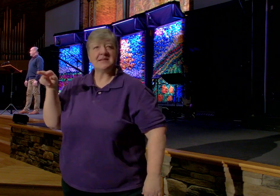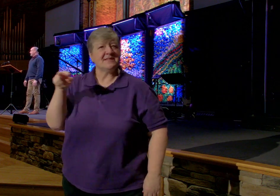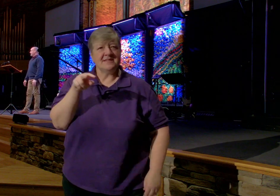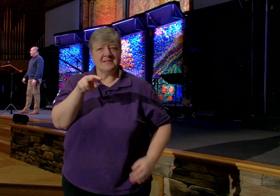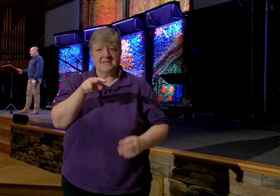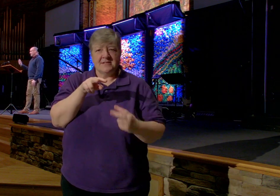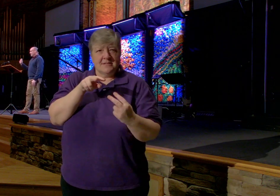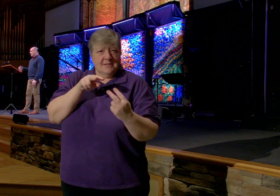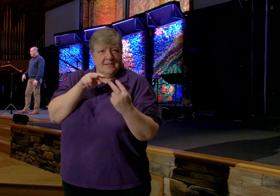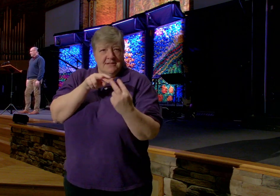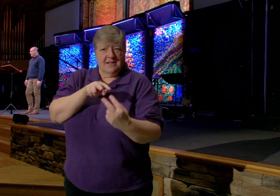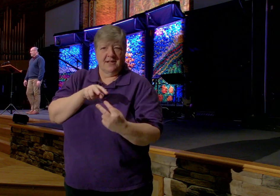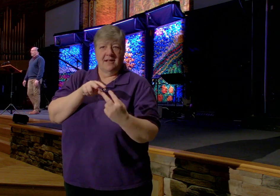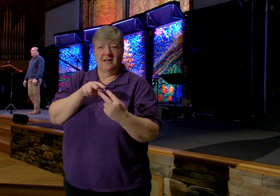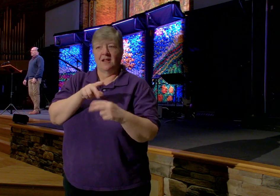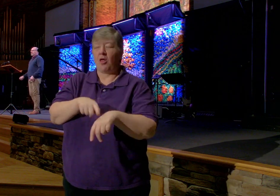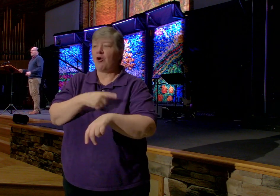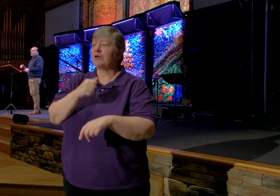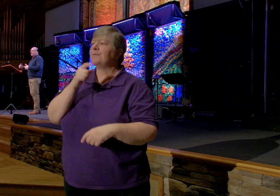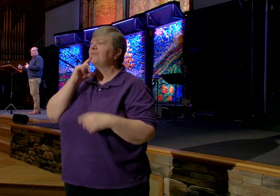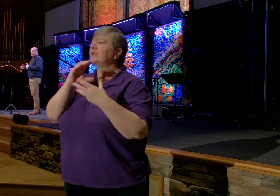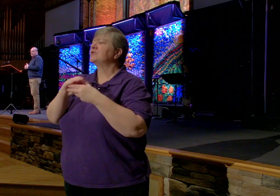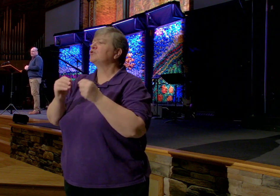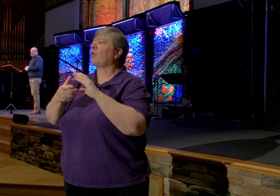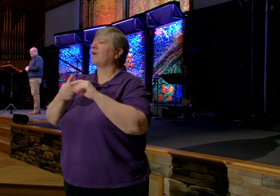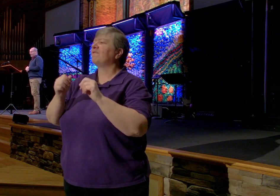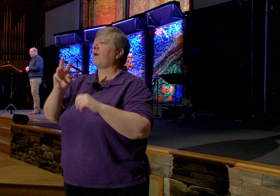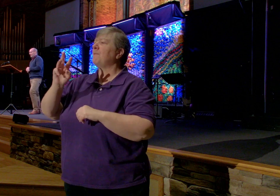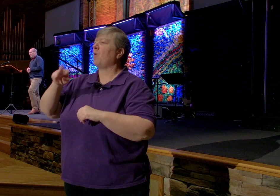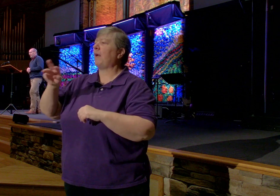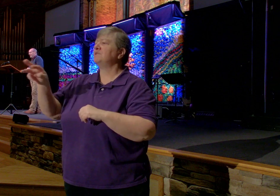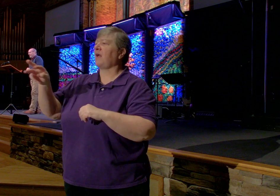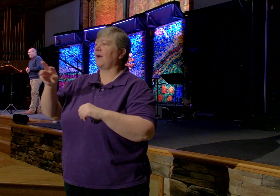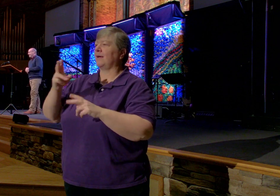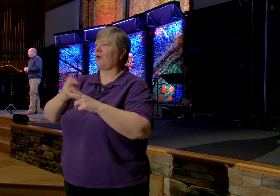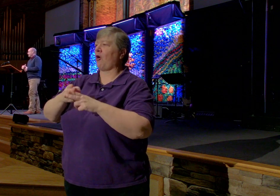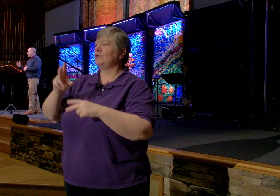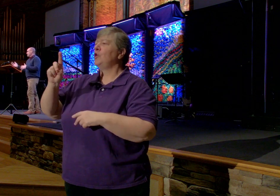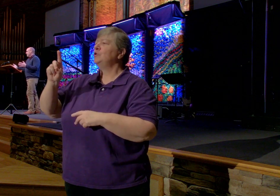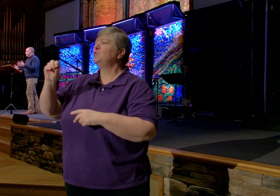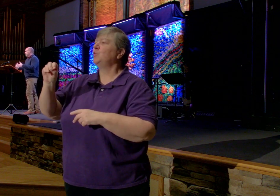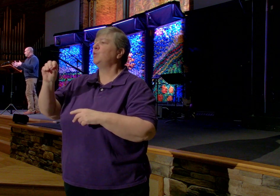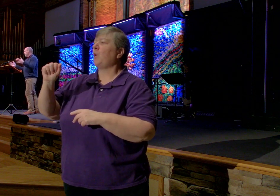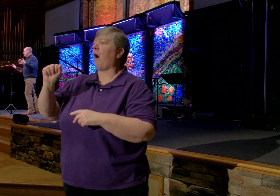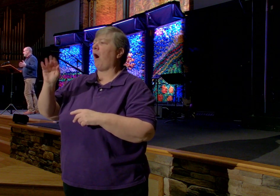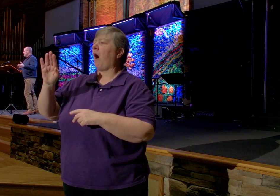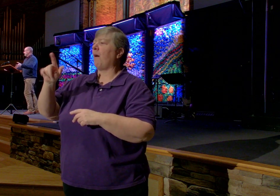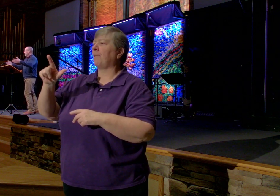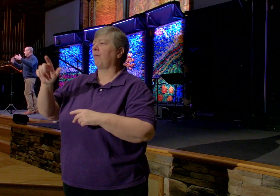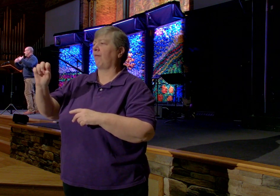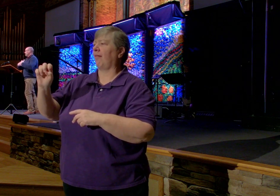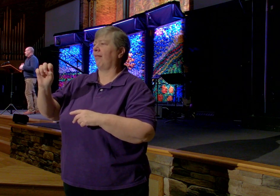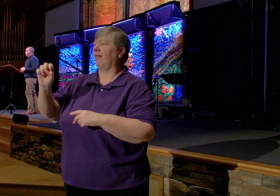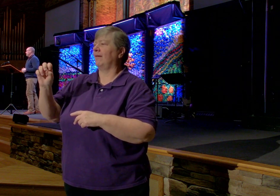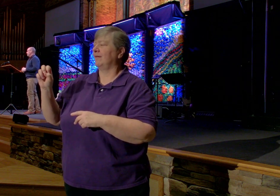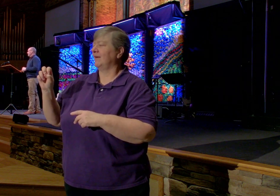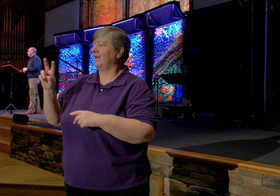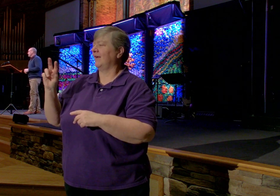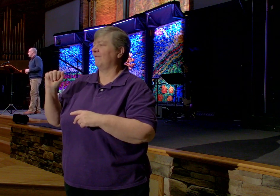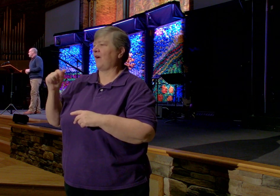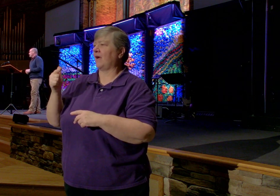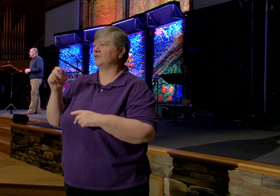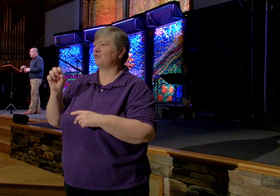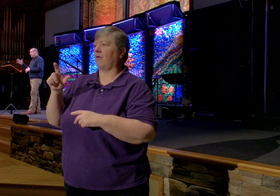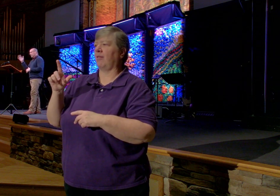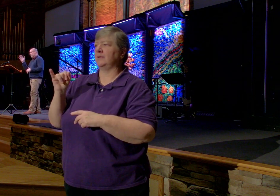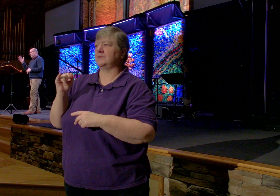longer. This is a story from the website Doable Evangelism. It gives examples of people just